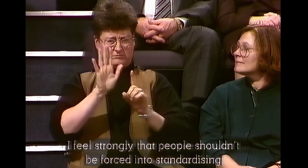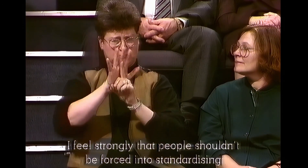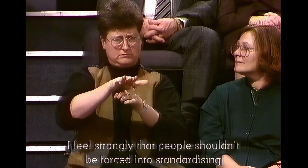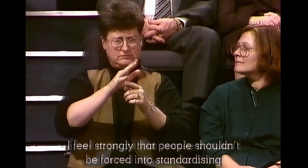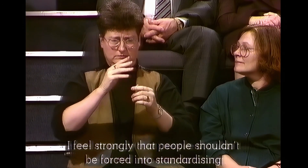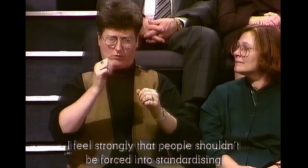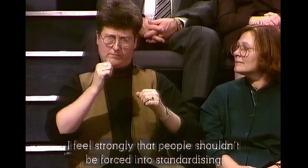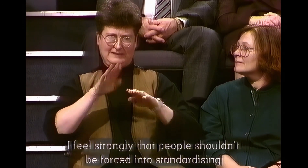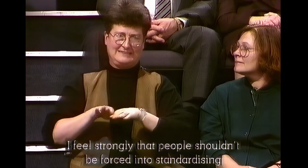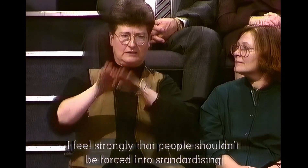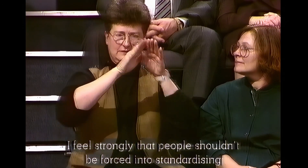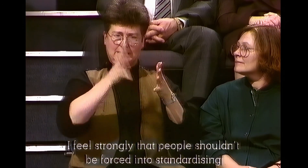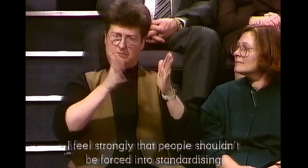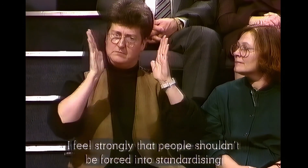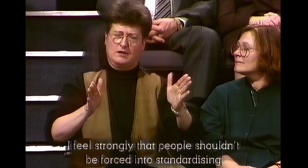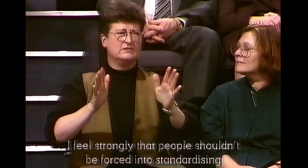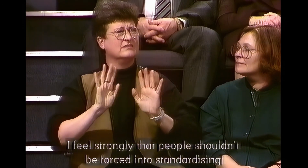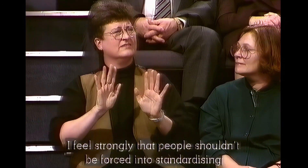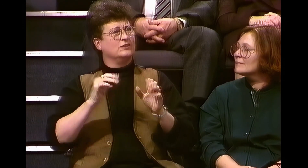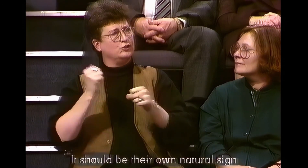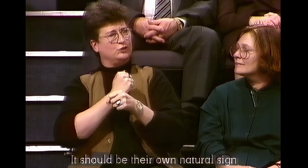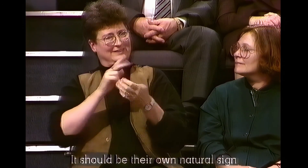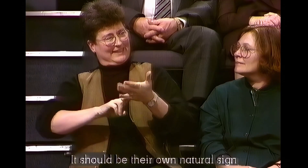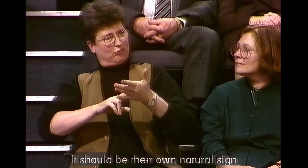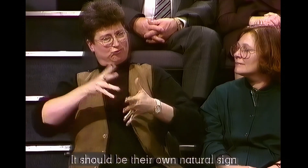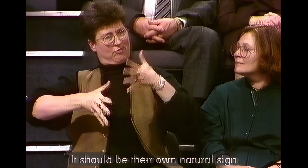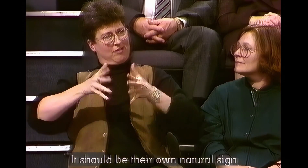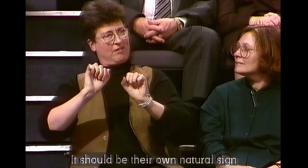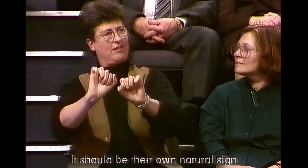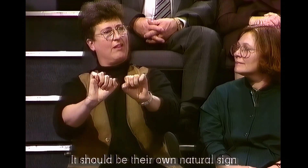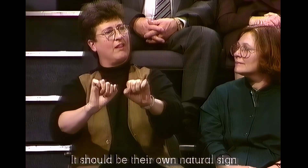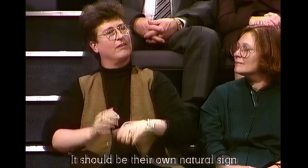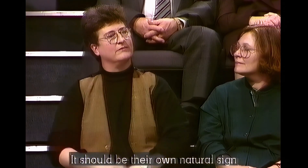be forced into standardising. It should be their own natural sign.